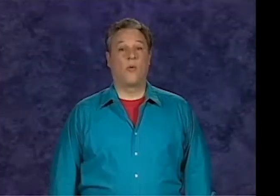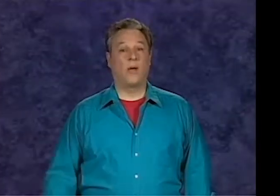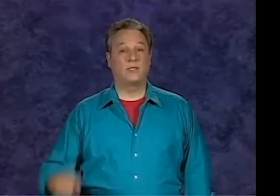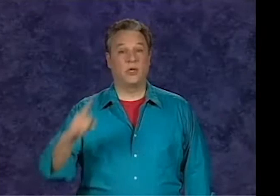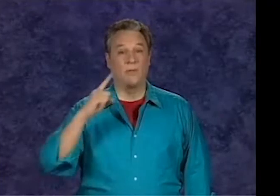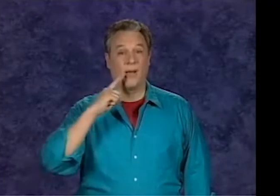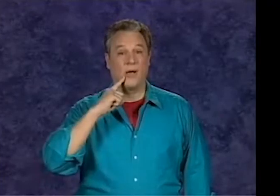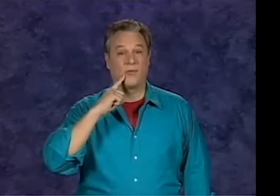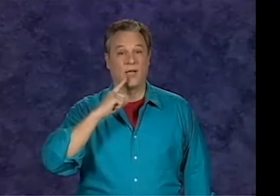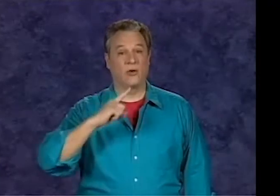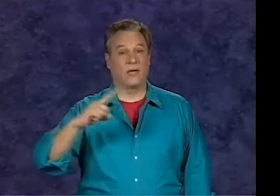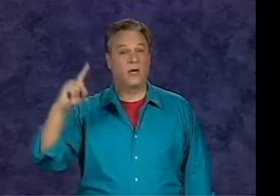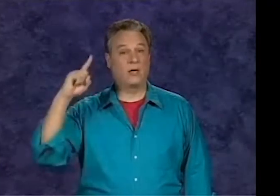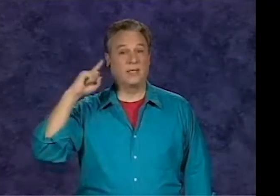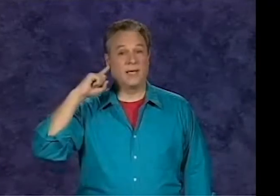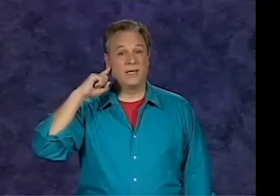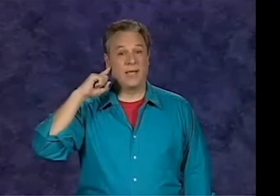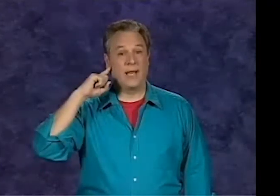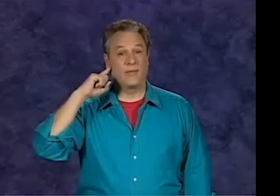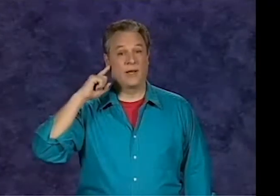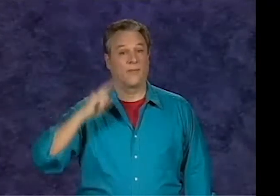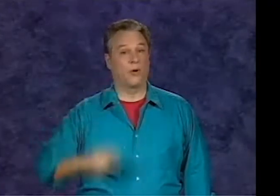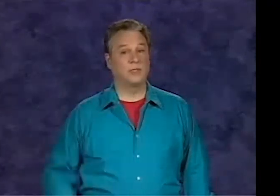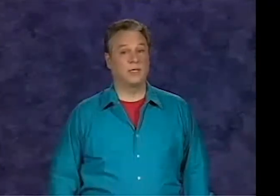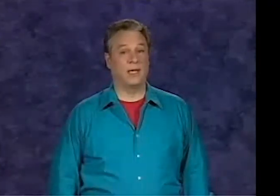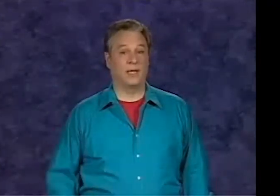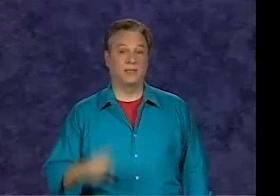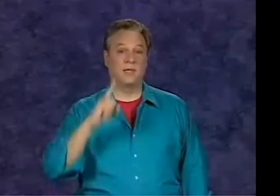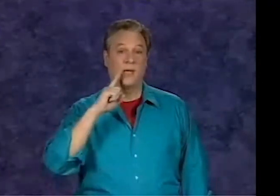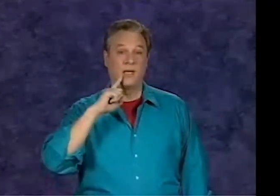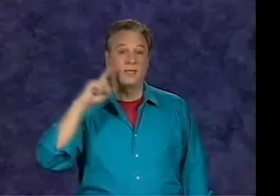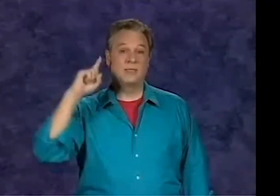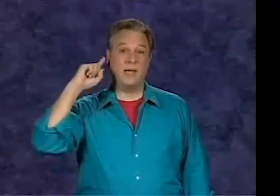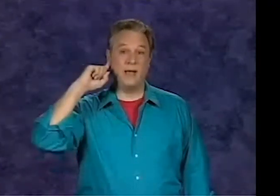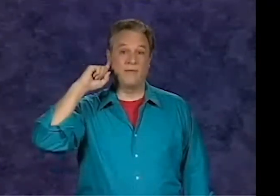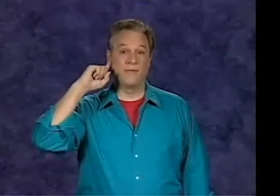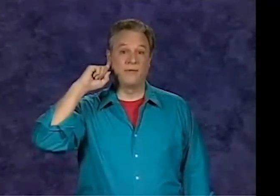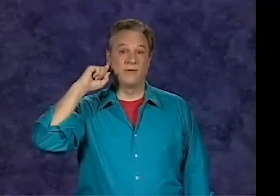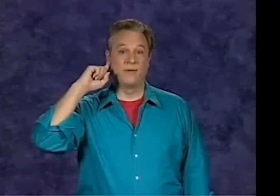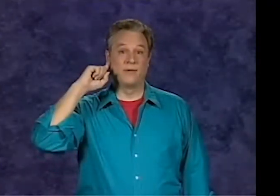Point to your mouth and your ear to indicate that a person is deaf.